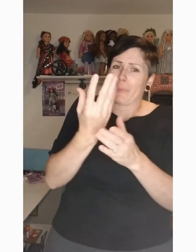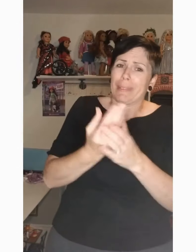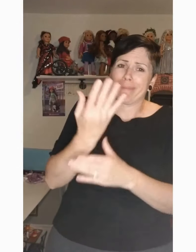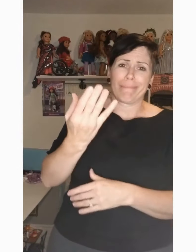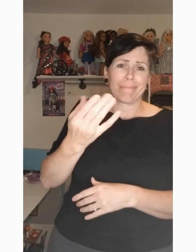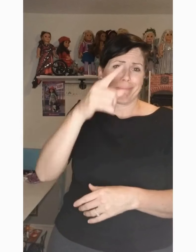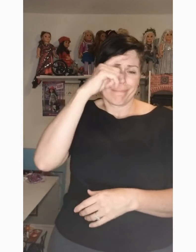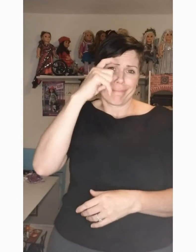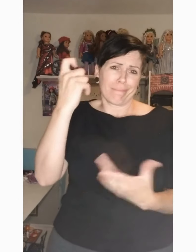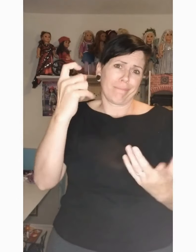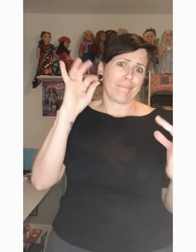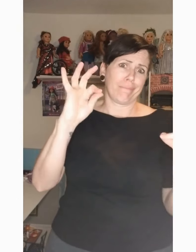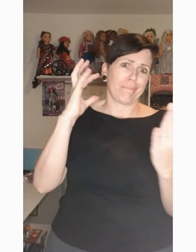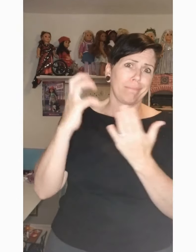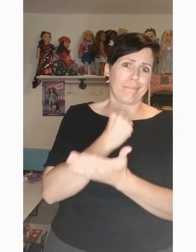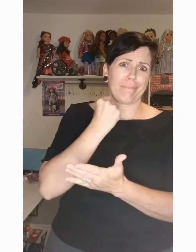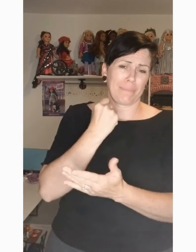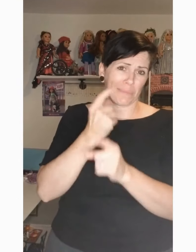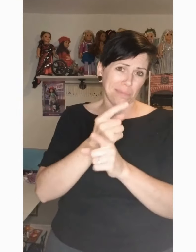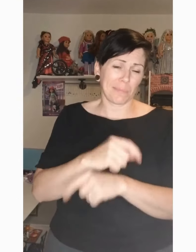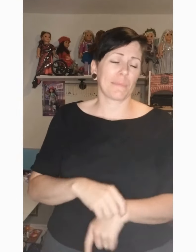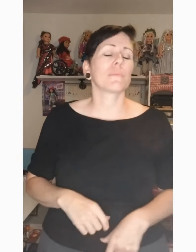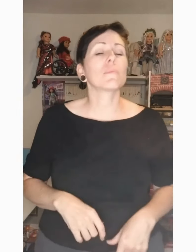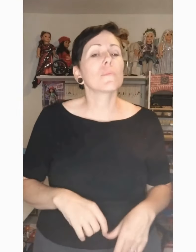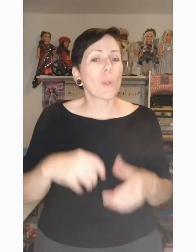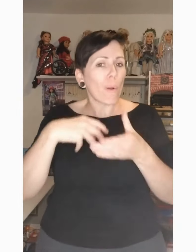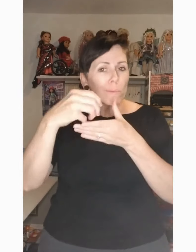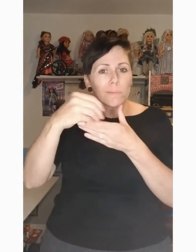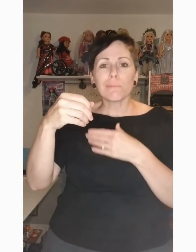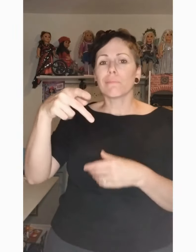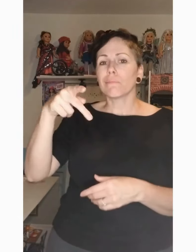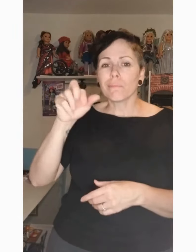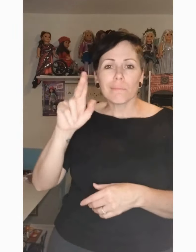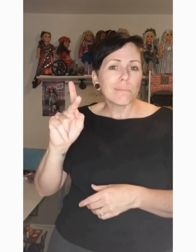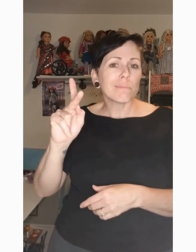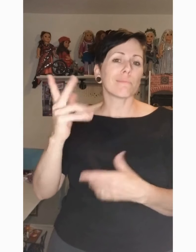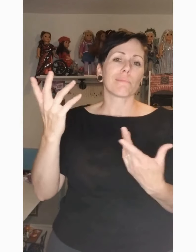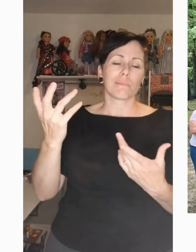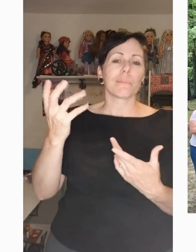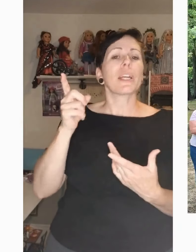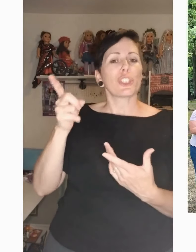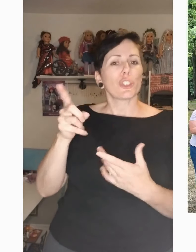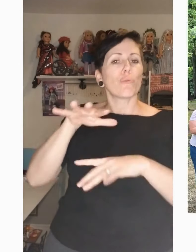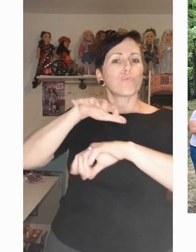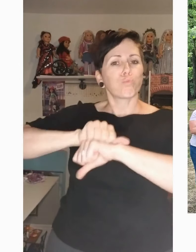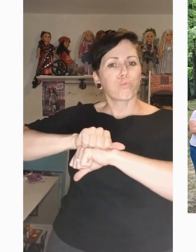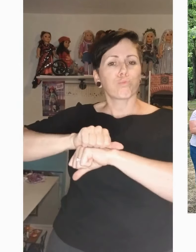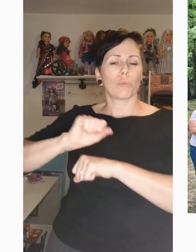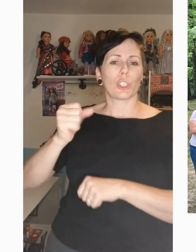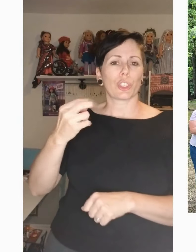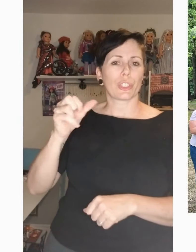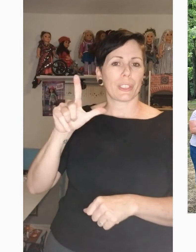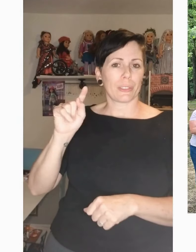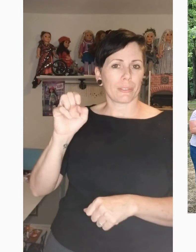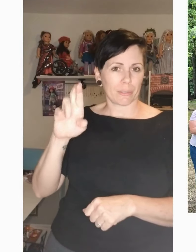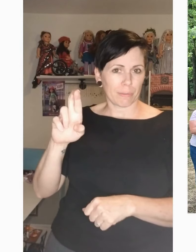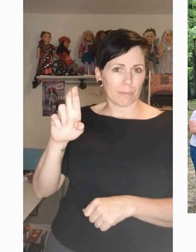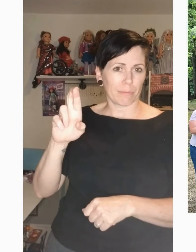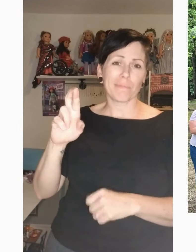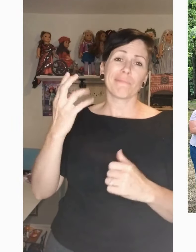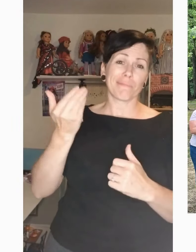summer, so why wouldn't we do outdoor things, right? Outdoors at a park. And this one, she actually reserved a shelter.